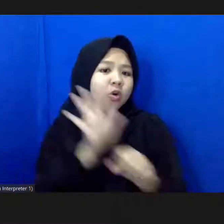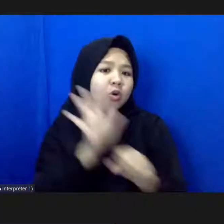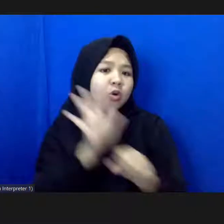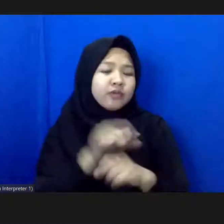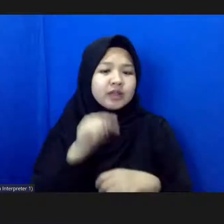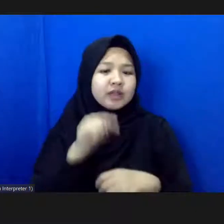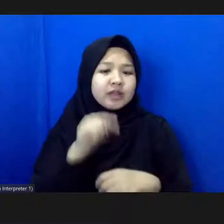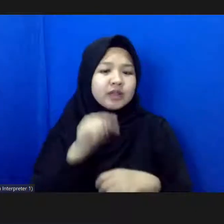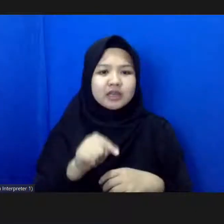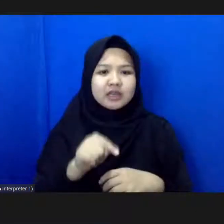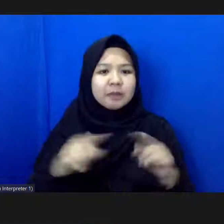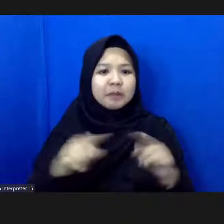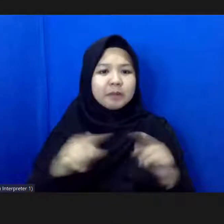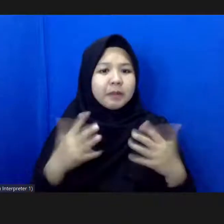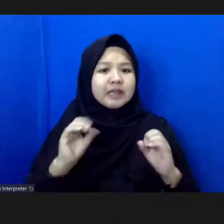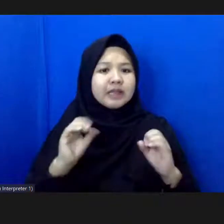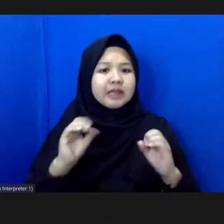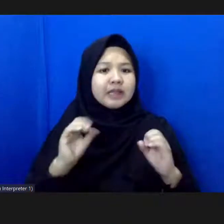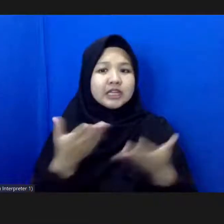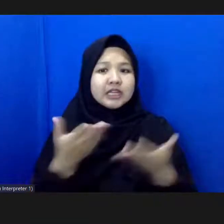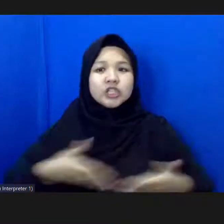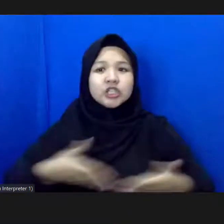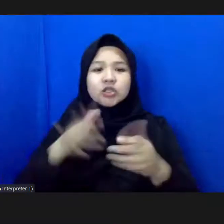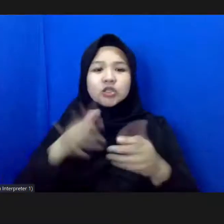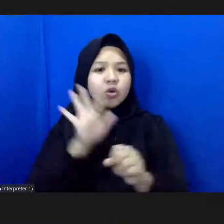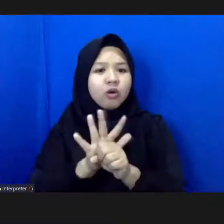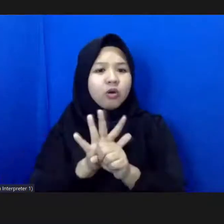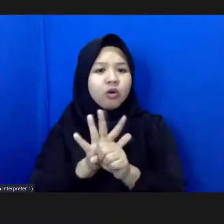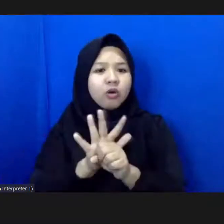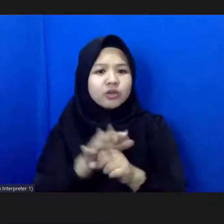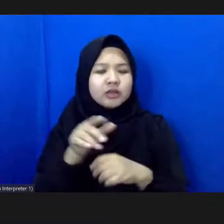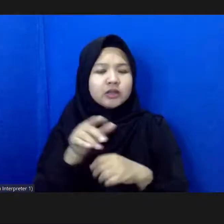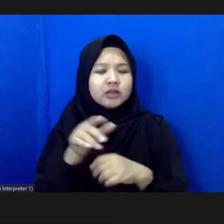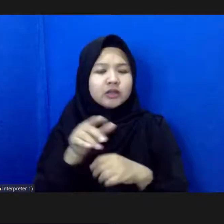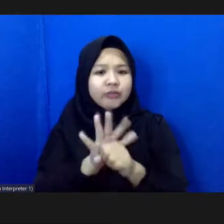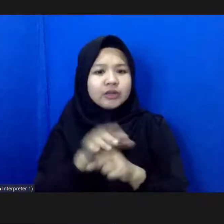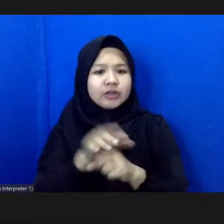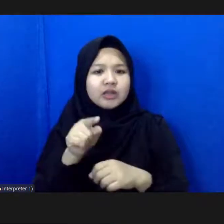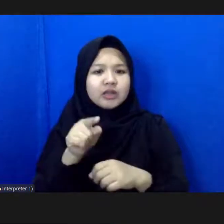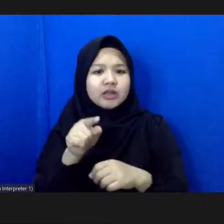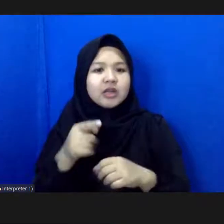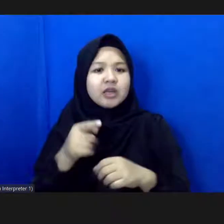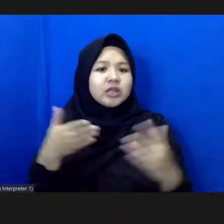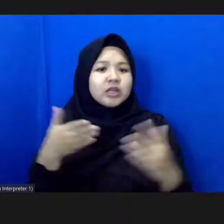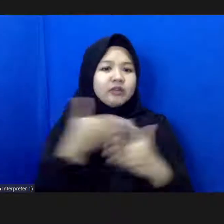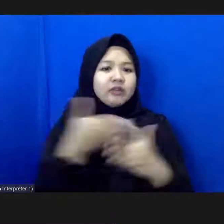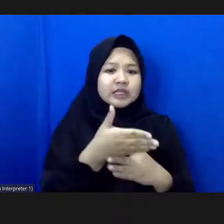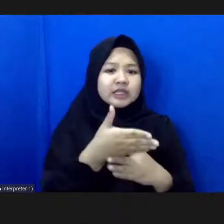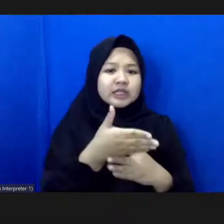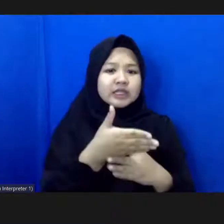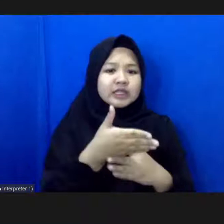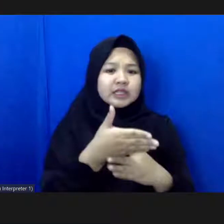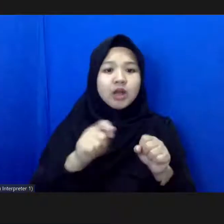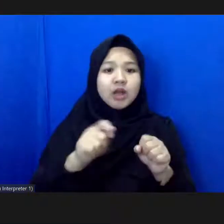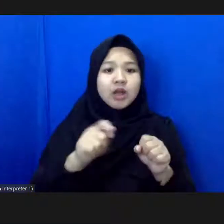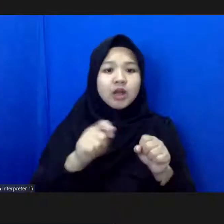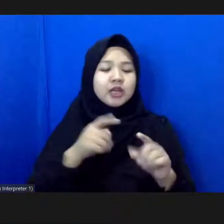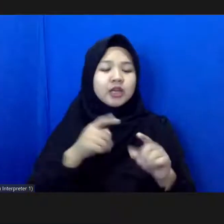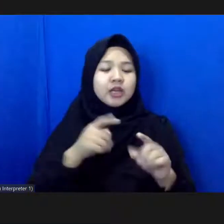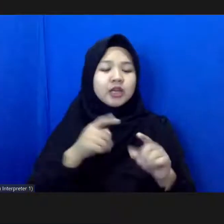But what happened due to COVID-19 was, due to the early interventions that were made by the humanitarian